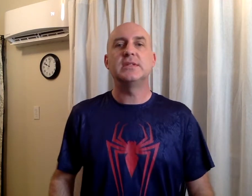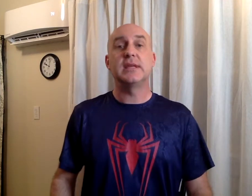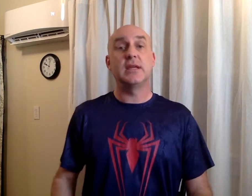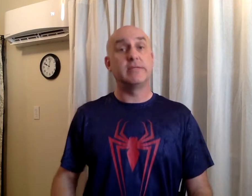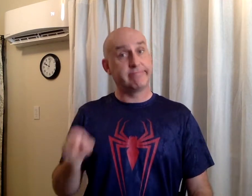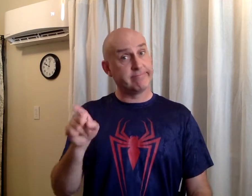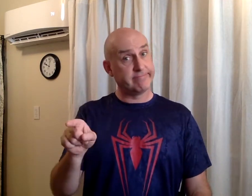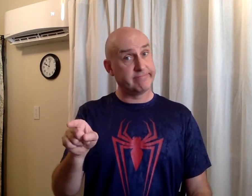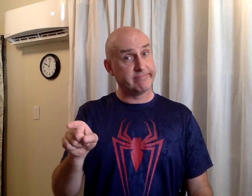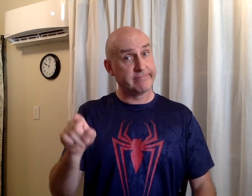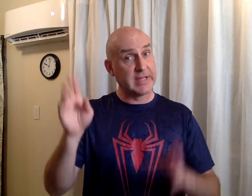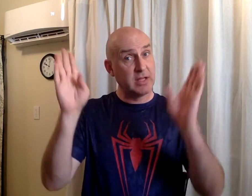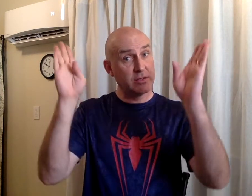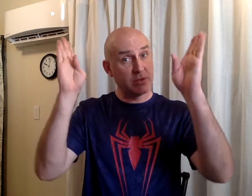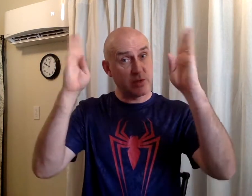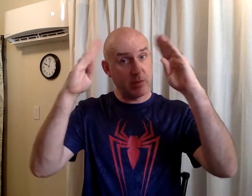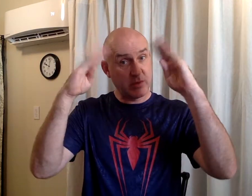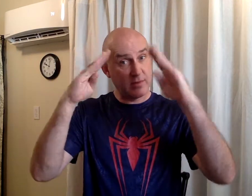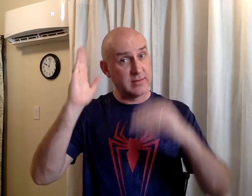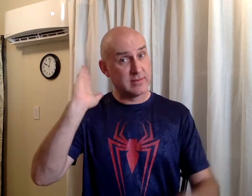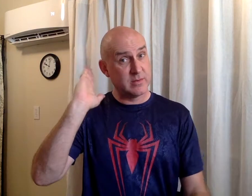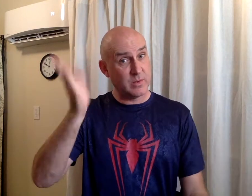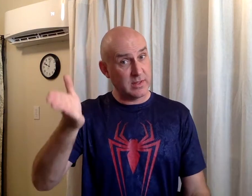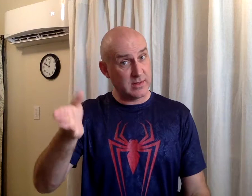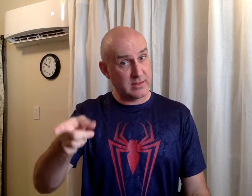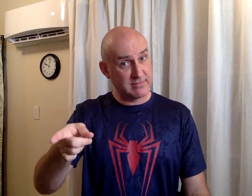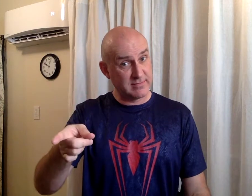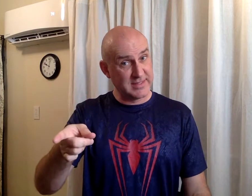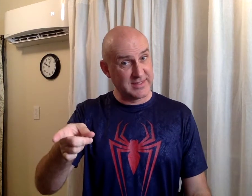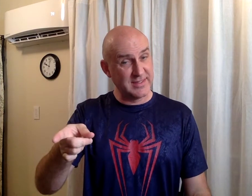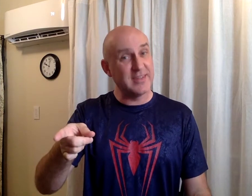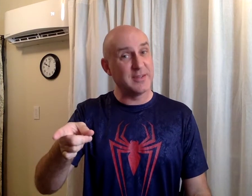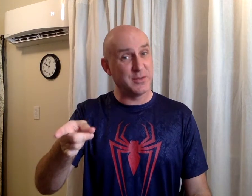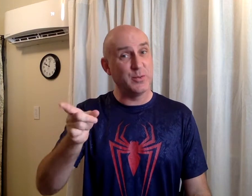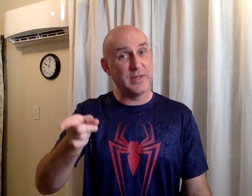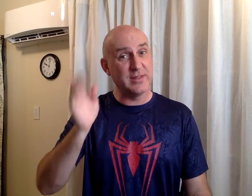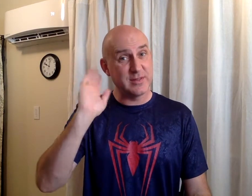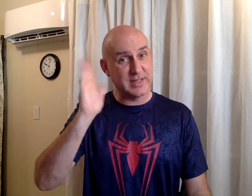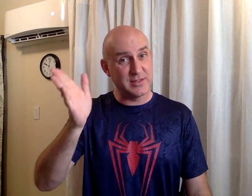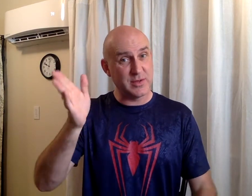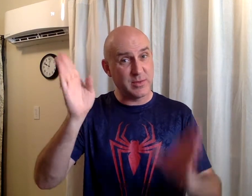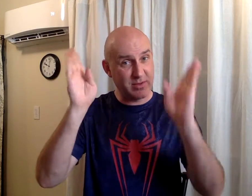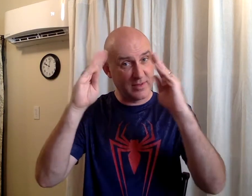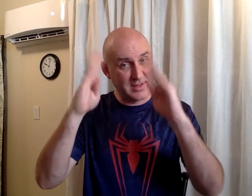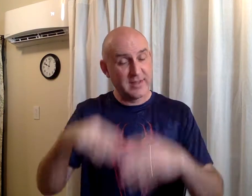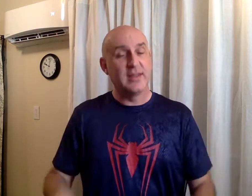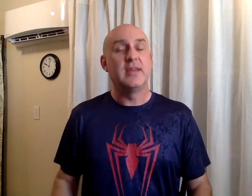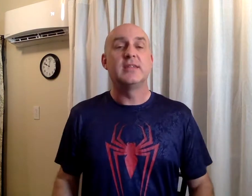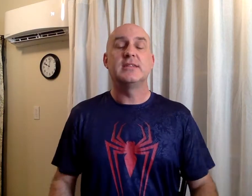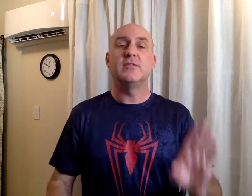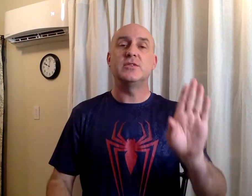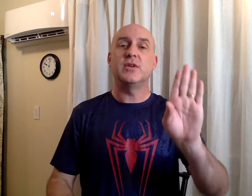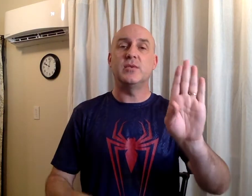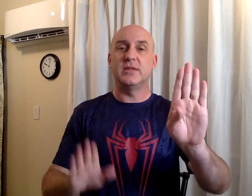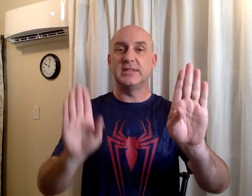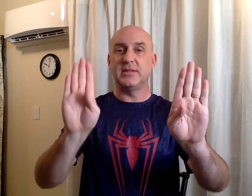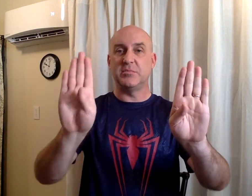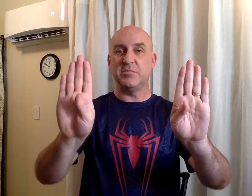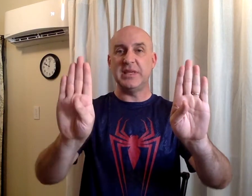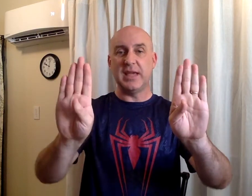say, trouble will, you will get in trouble. Sign for trouble is B